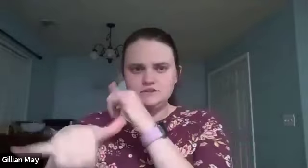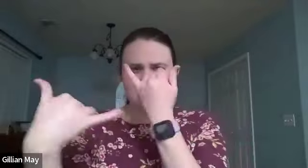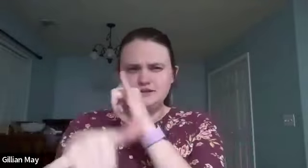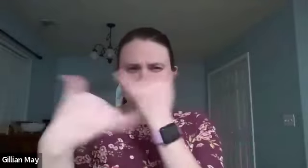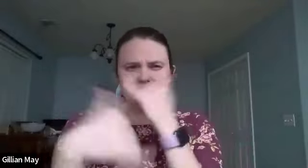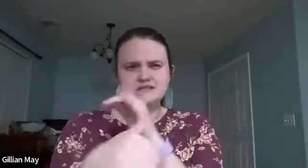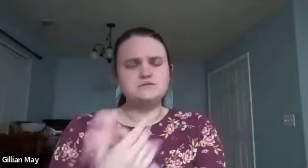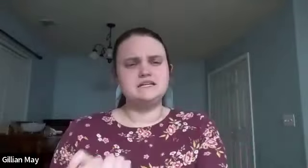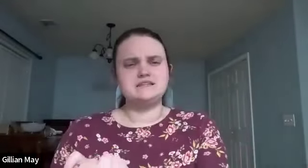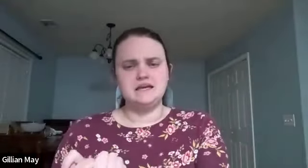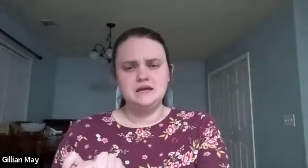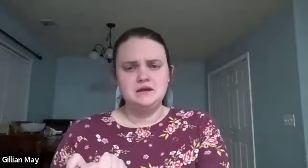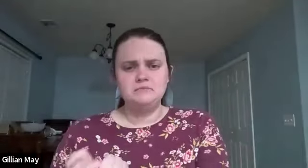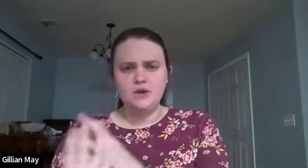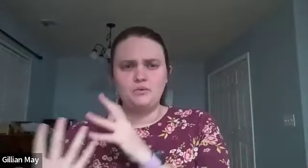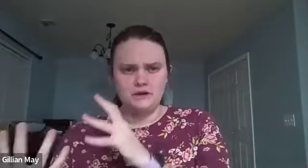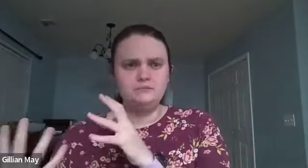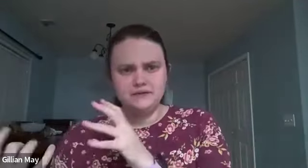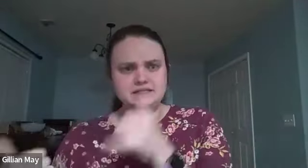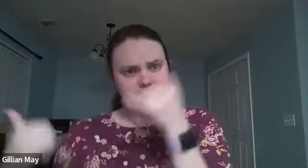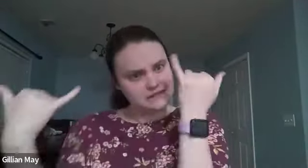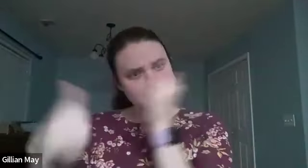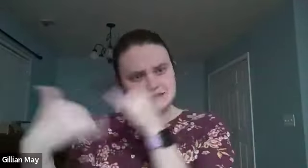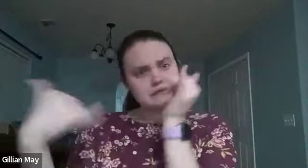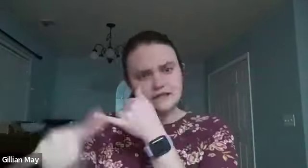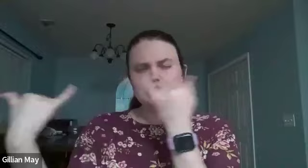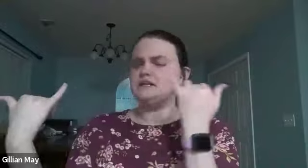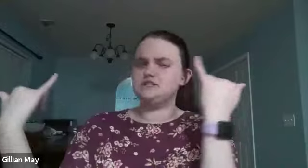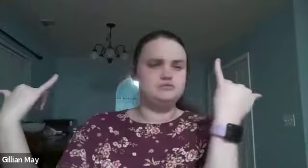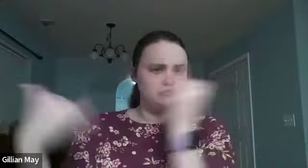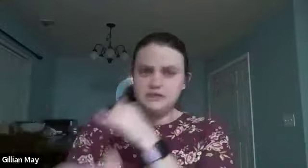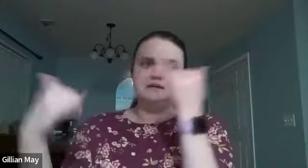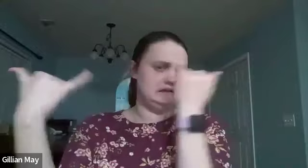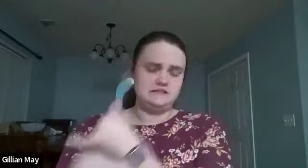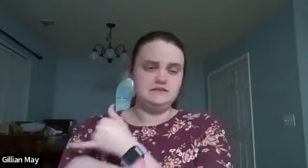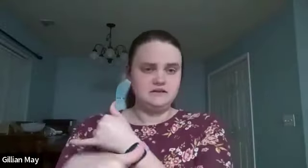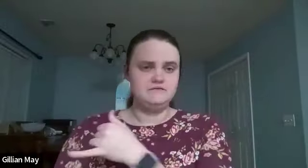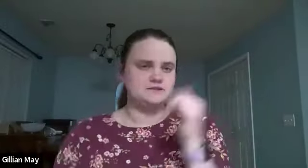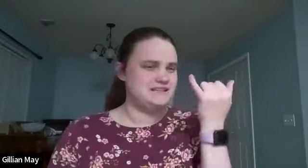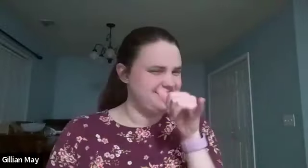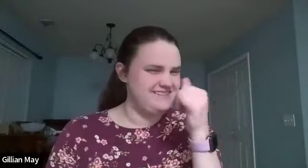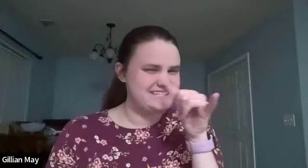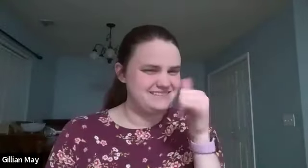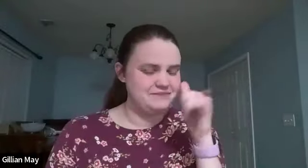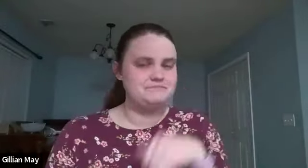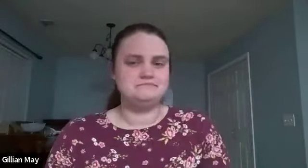I usually see this when it's like being a real big deal, like silly, like you're being just really silly versus like, oh, that's silly.